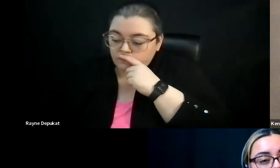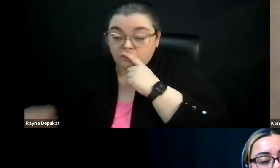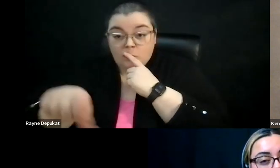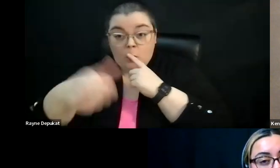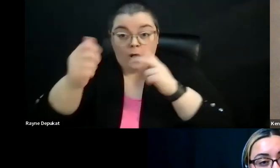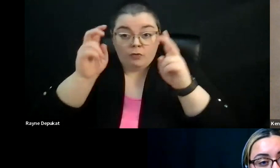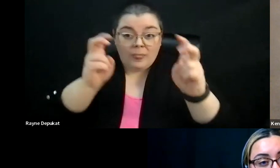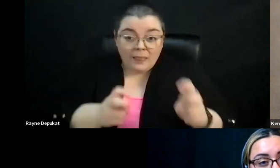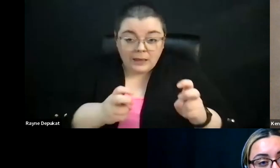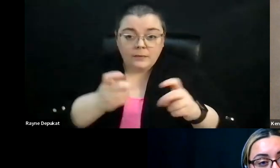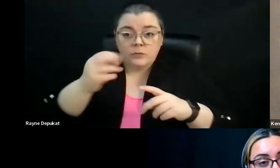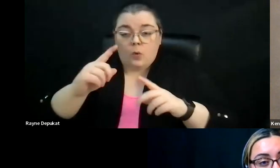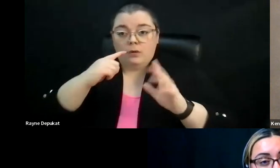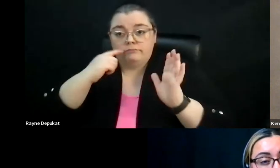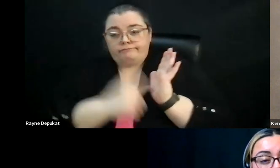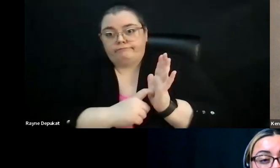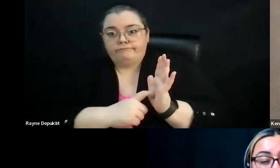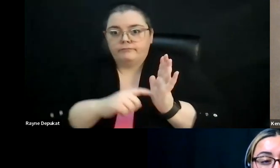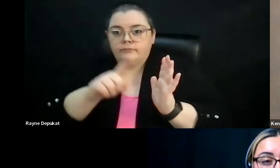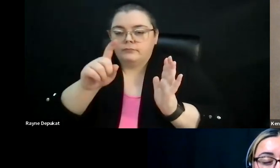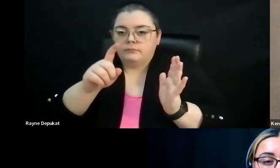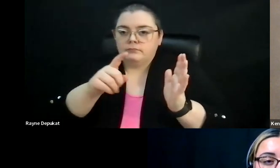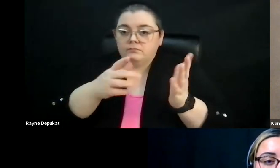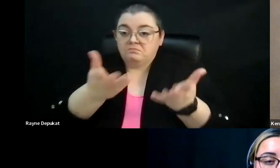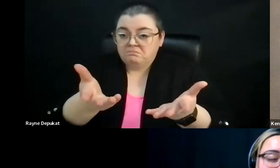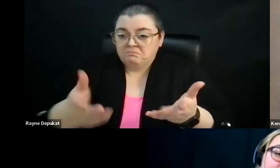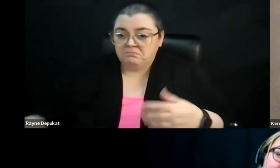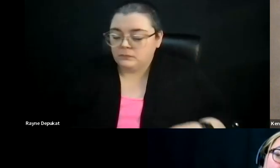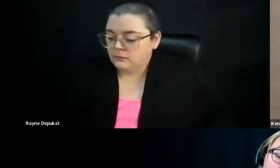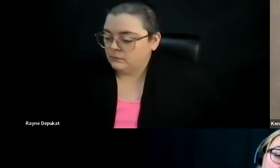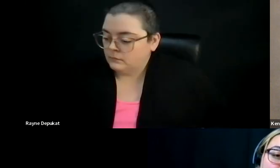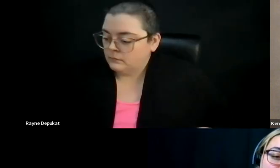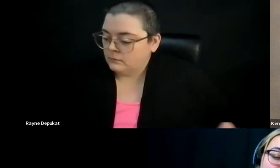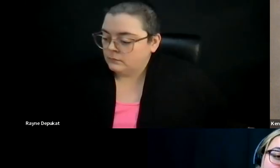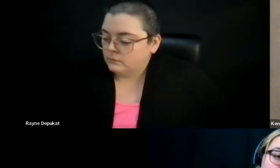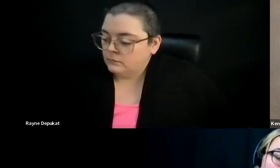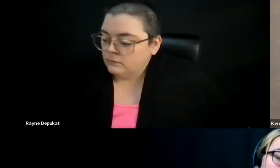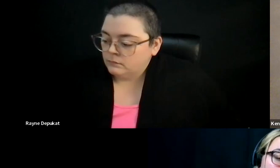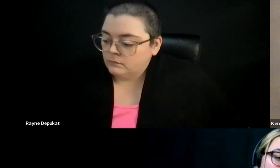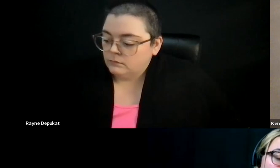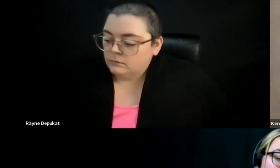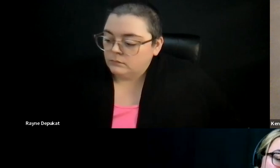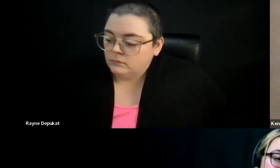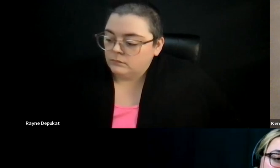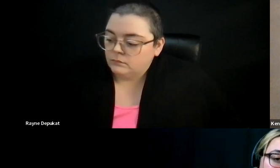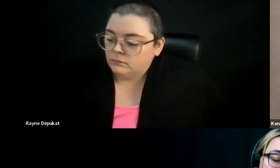together. Any other themes that were recognized? Anything that stood out to you from the document we just read?